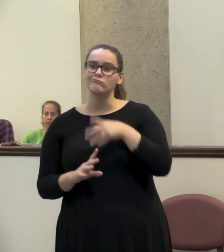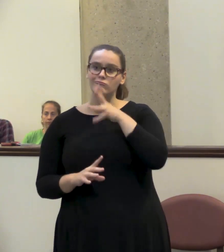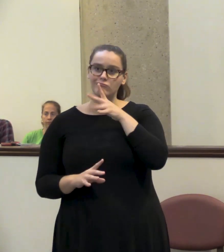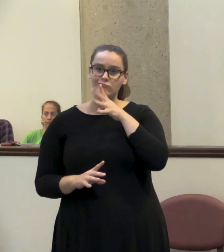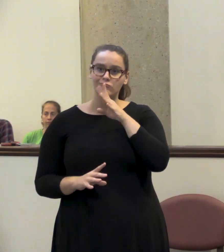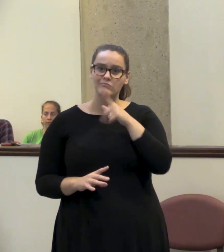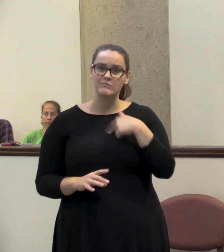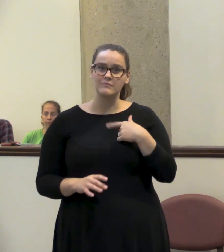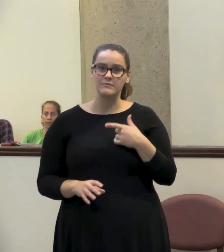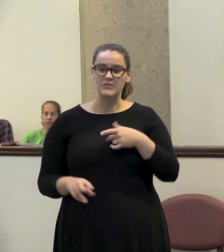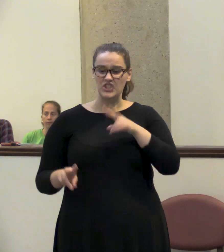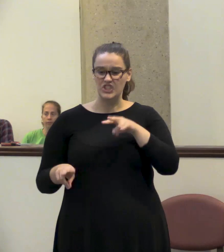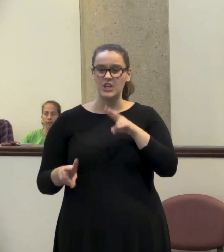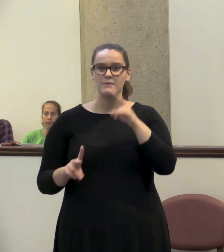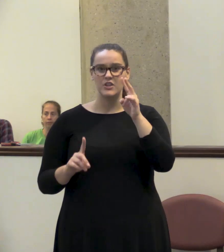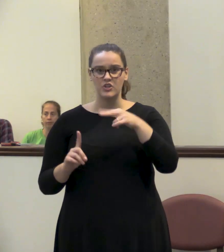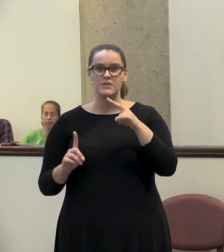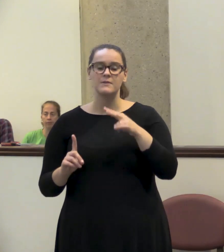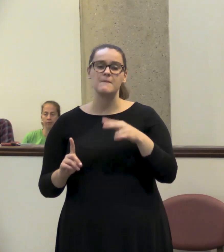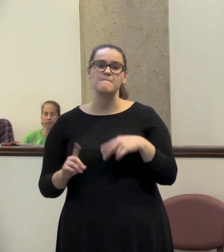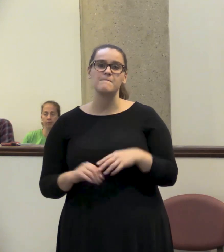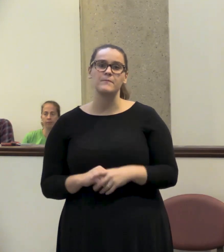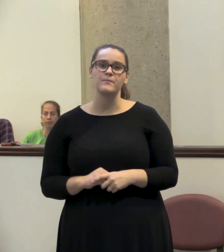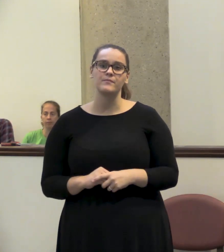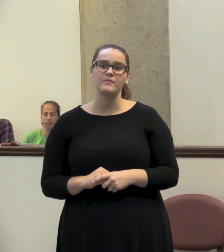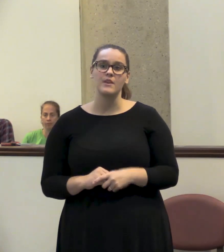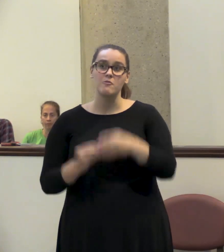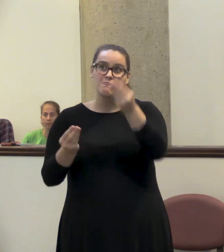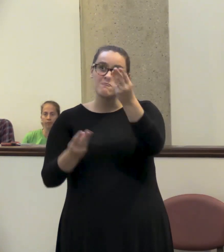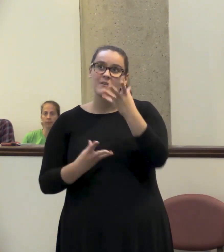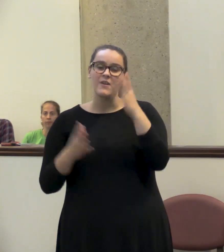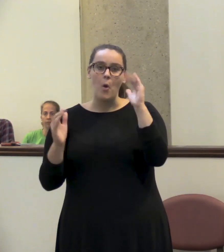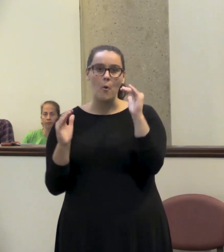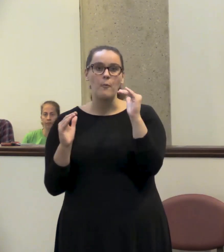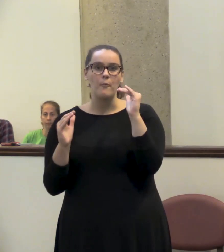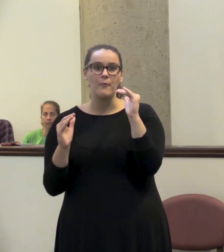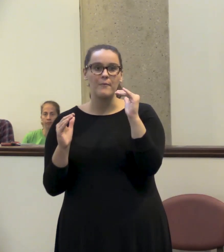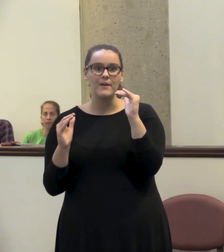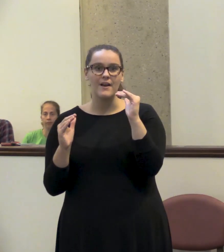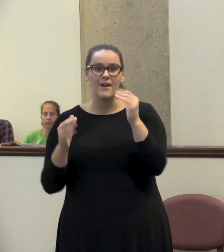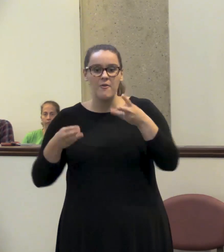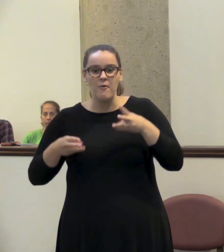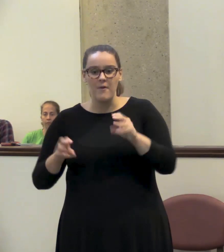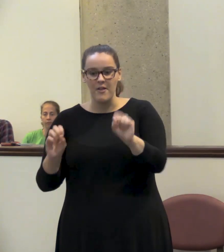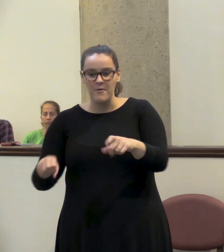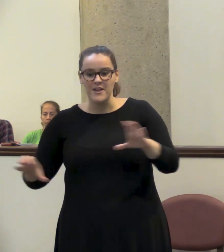we are offered a measure of hope and a pathway for action.